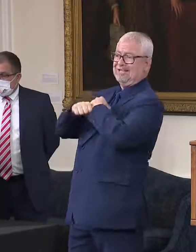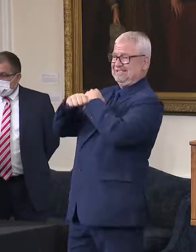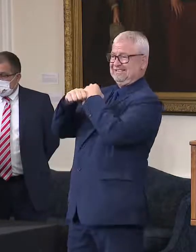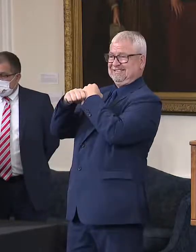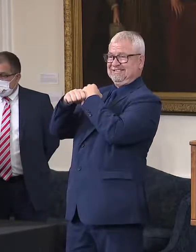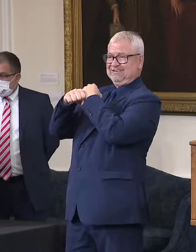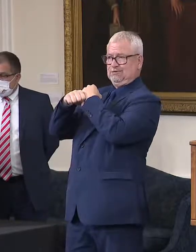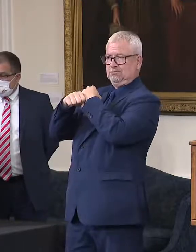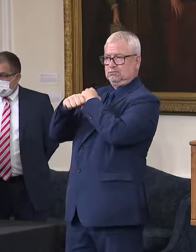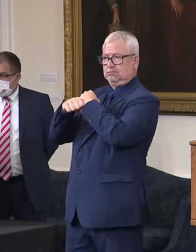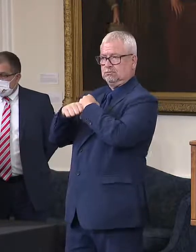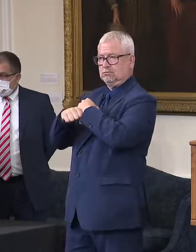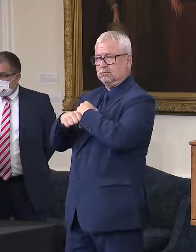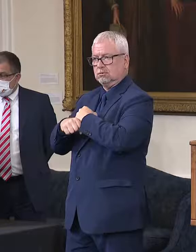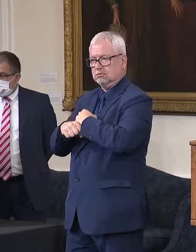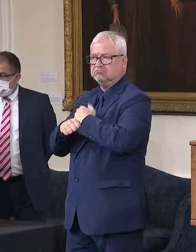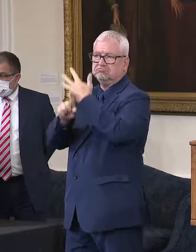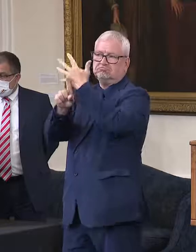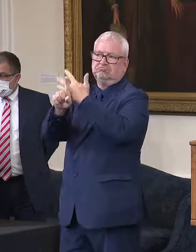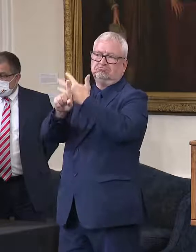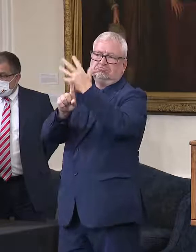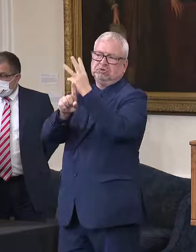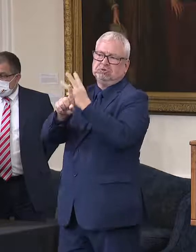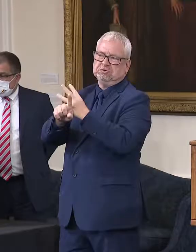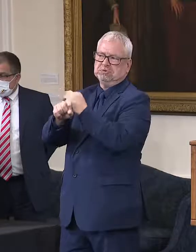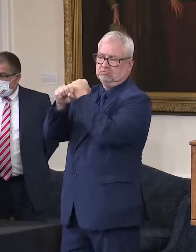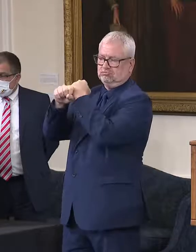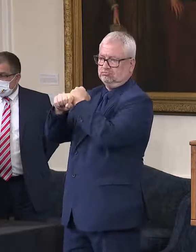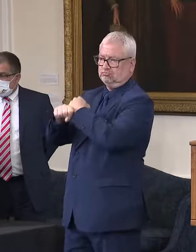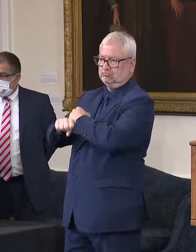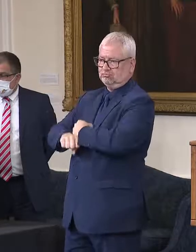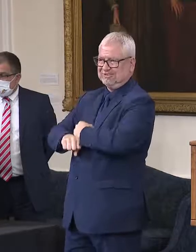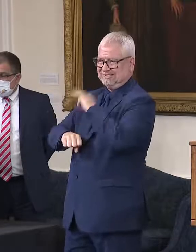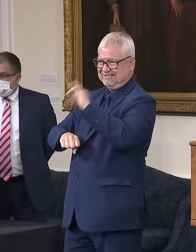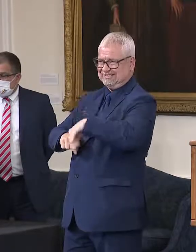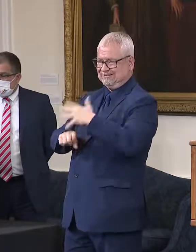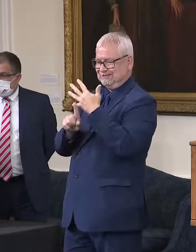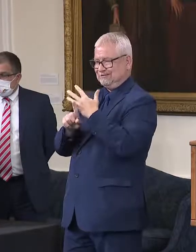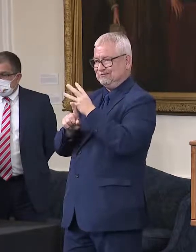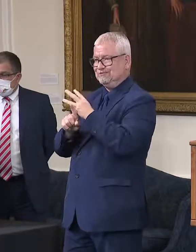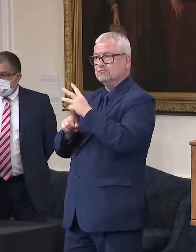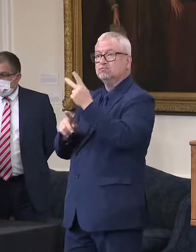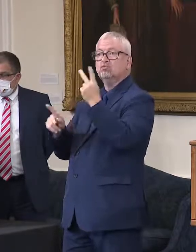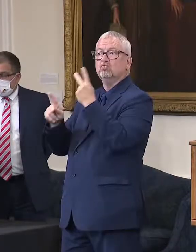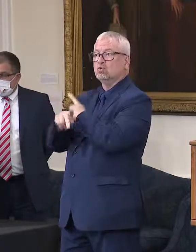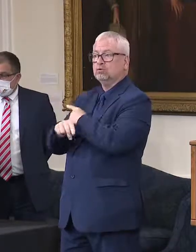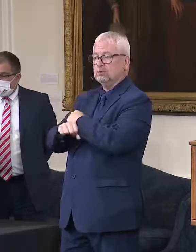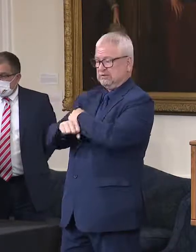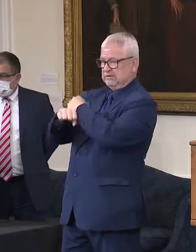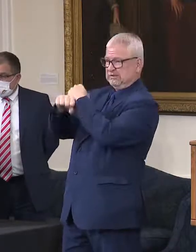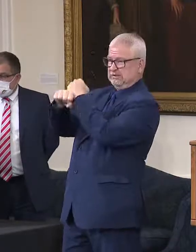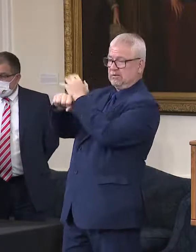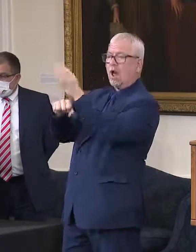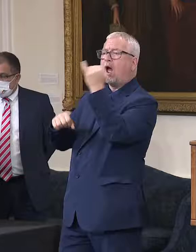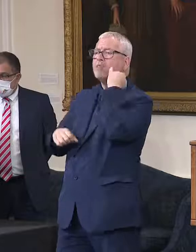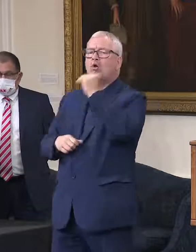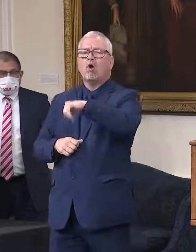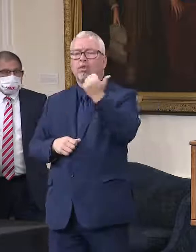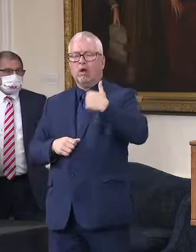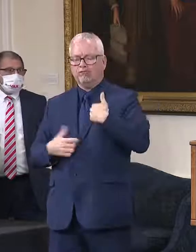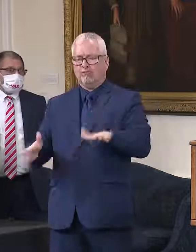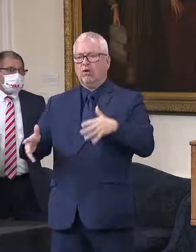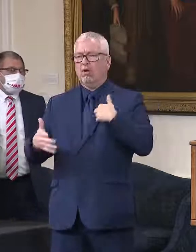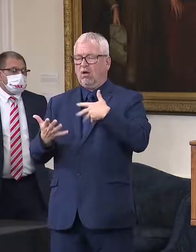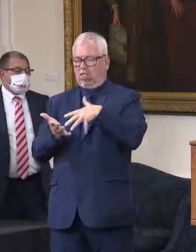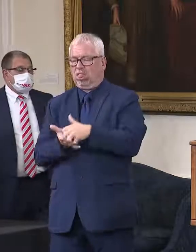after 5 or 6 months, especially for those who are immunocompromised or they have comorbidities and they're the